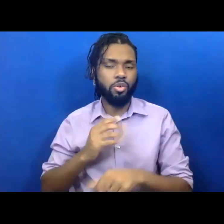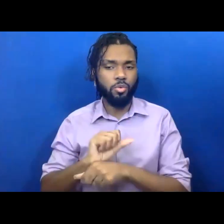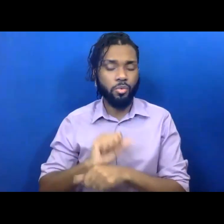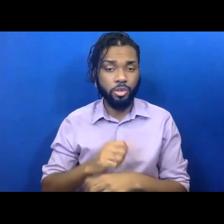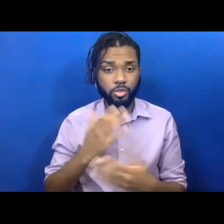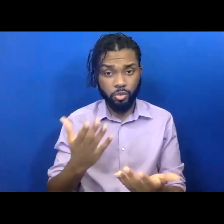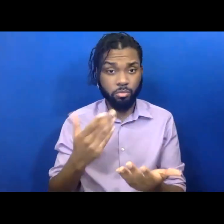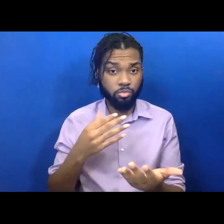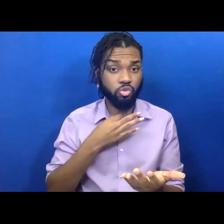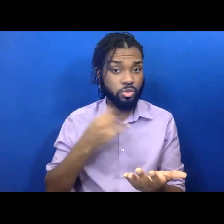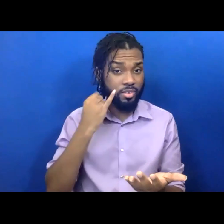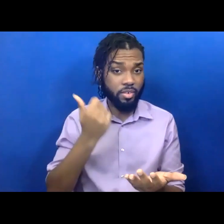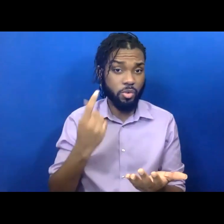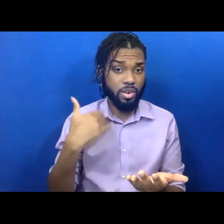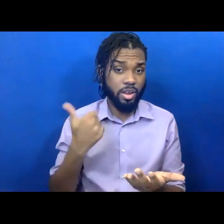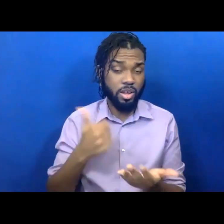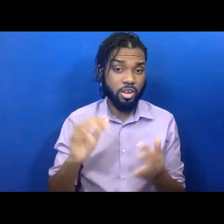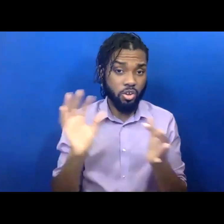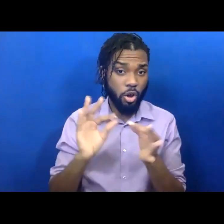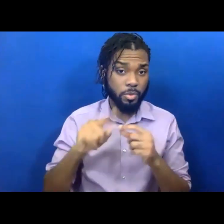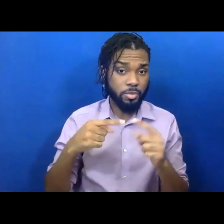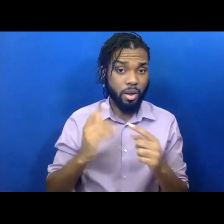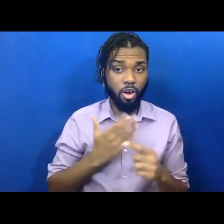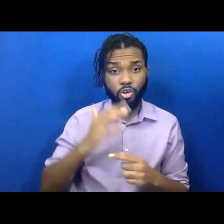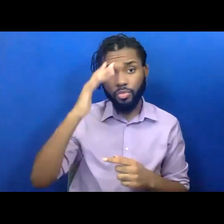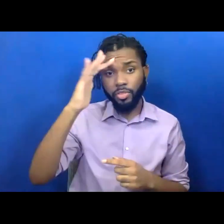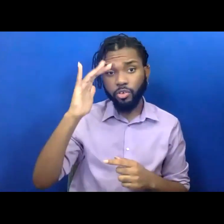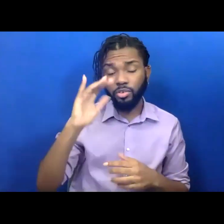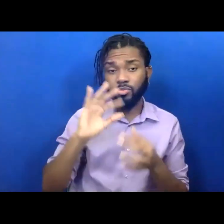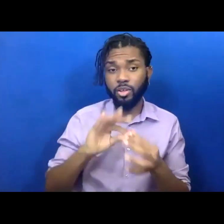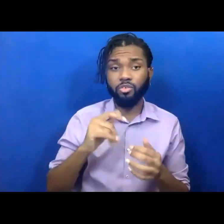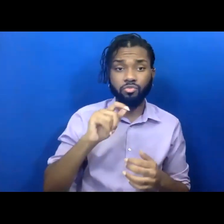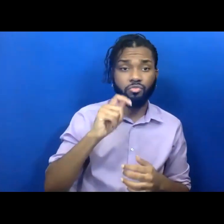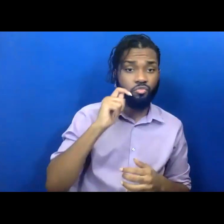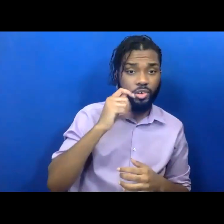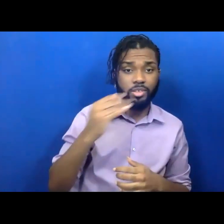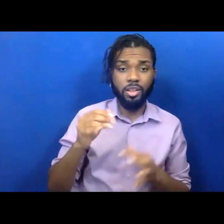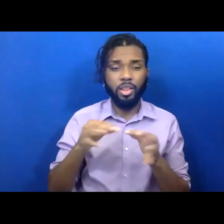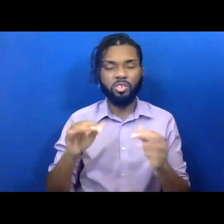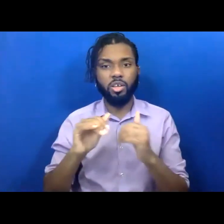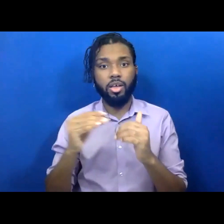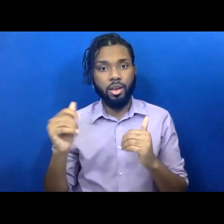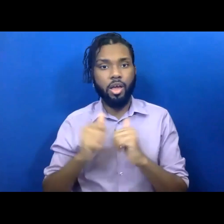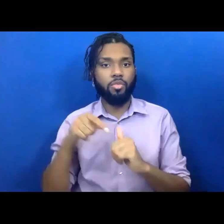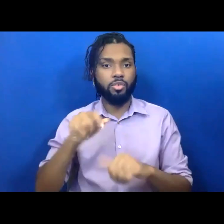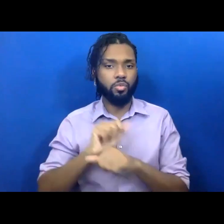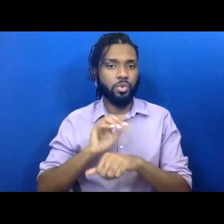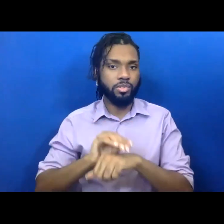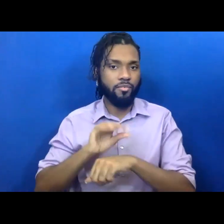anyone who had comments about our theories of race and language and how this work informs that.